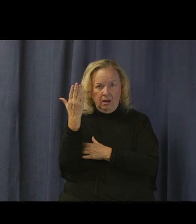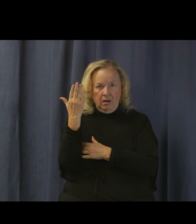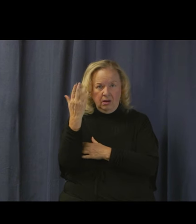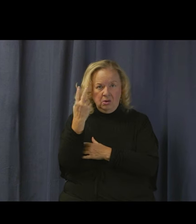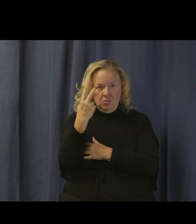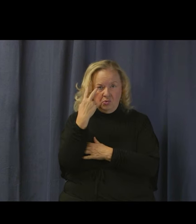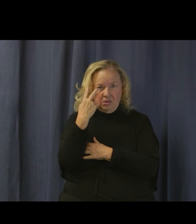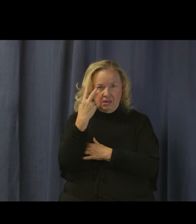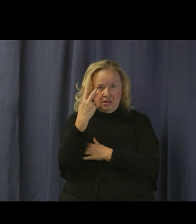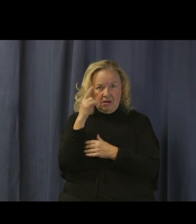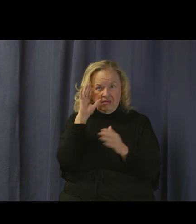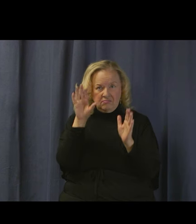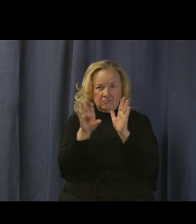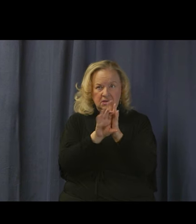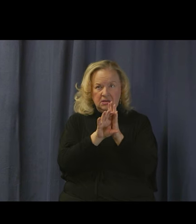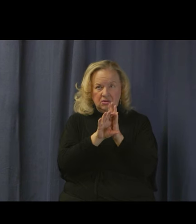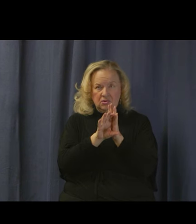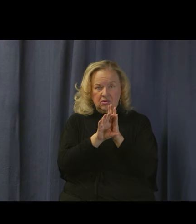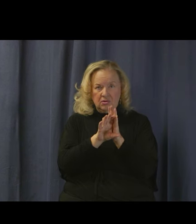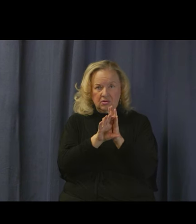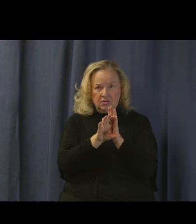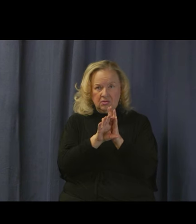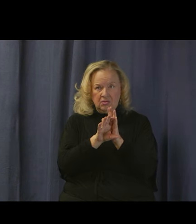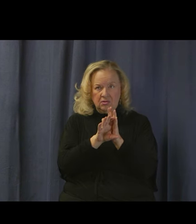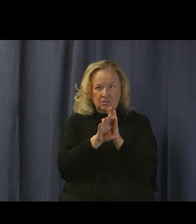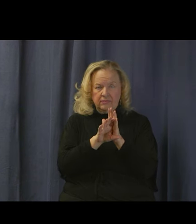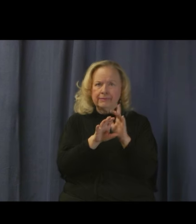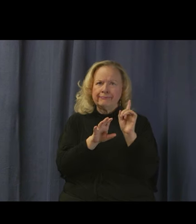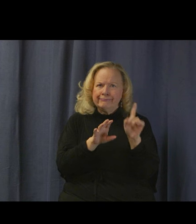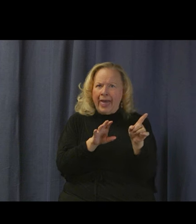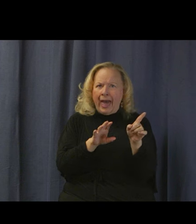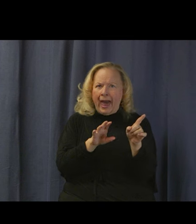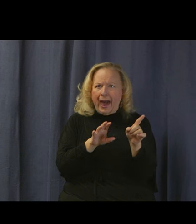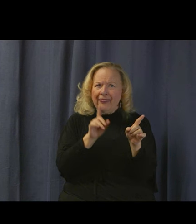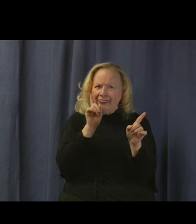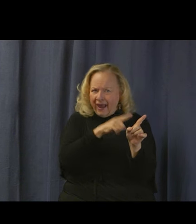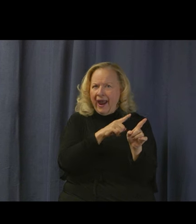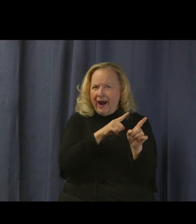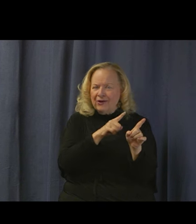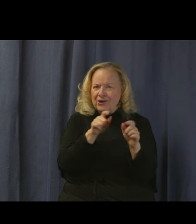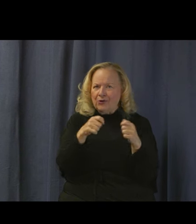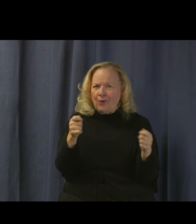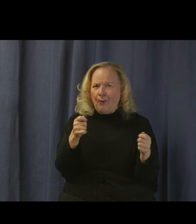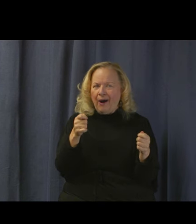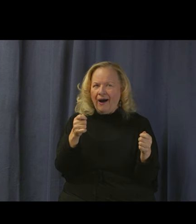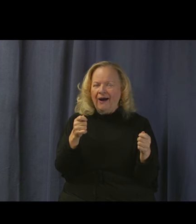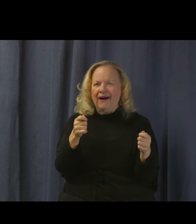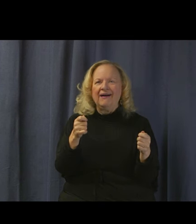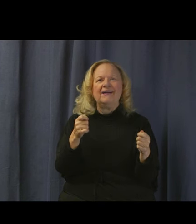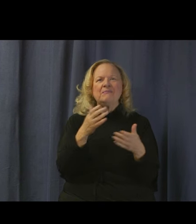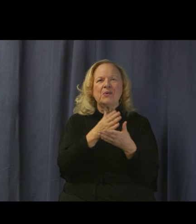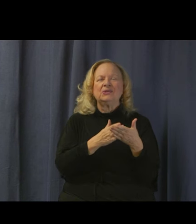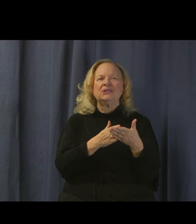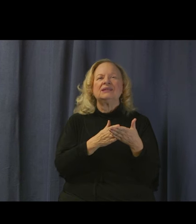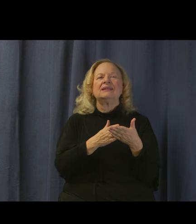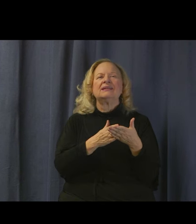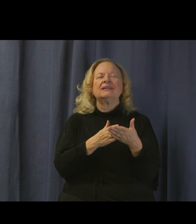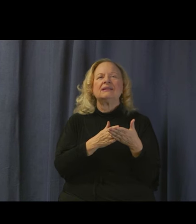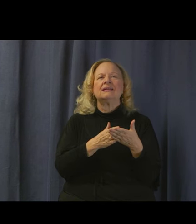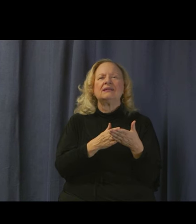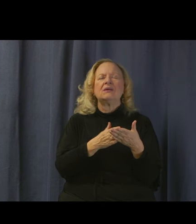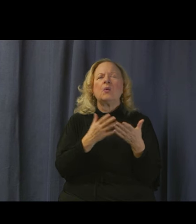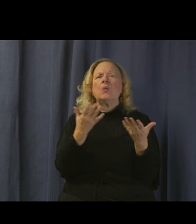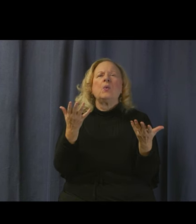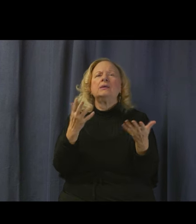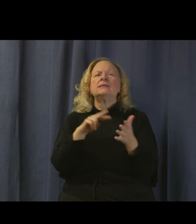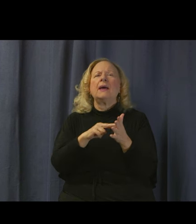can see up on the screen, that is not our Torah portion. There is our Torah portion. All right.